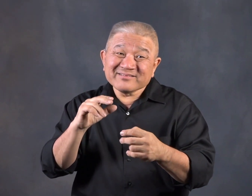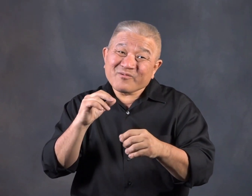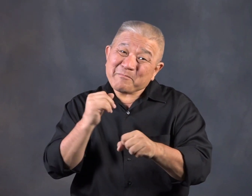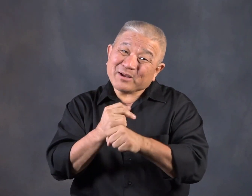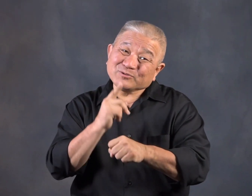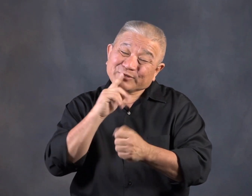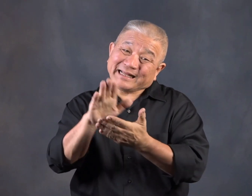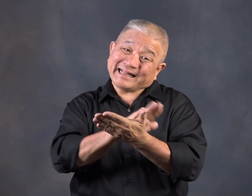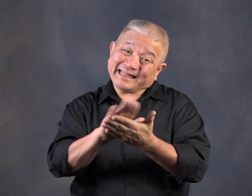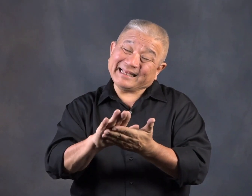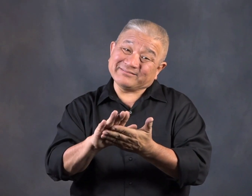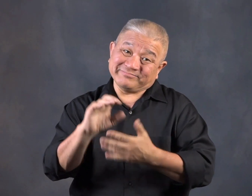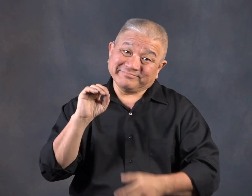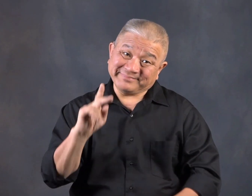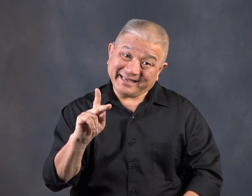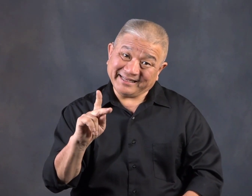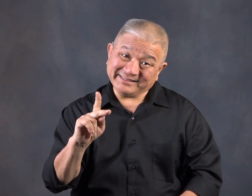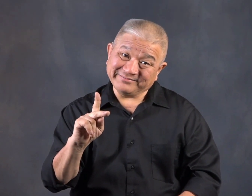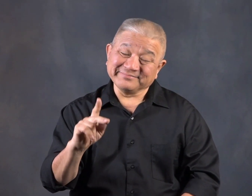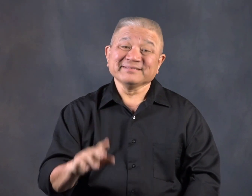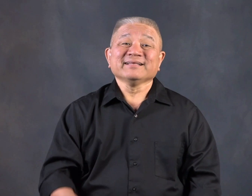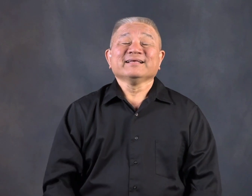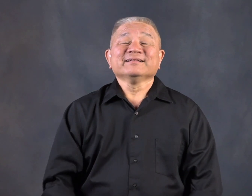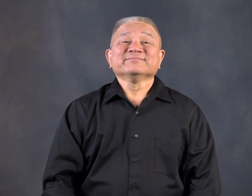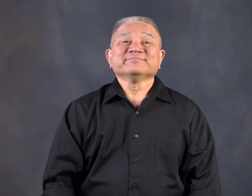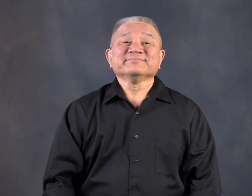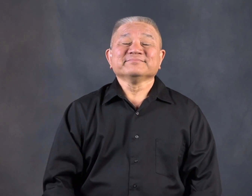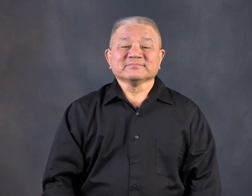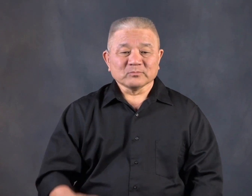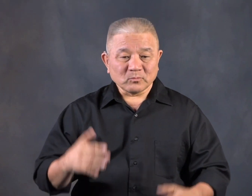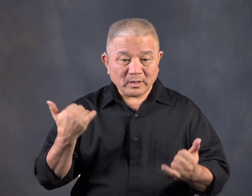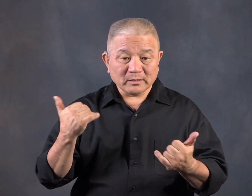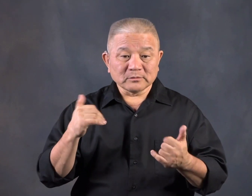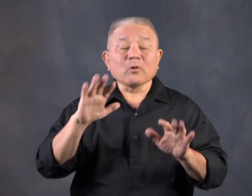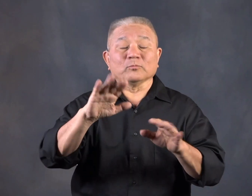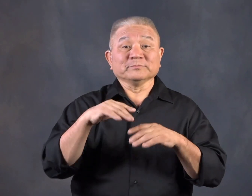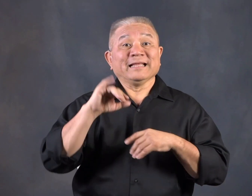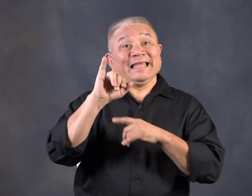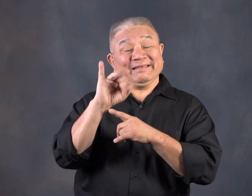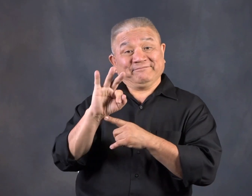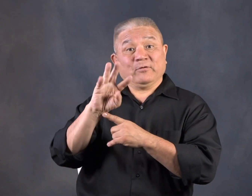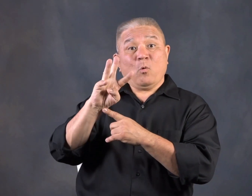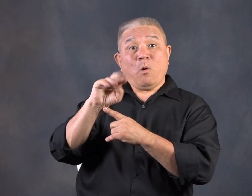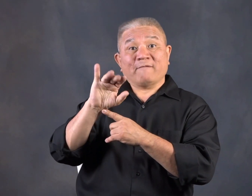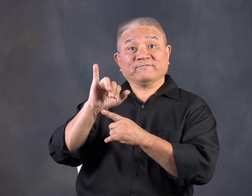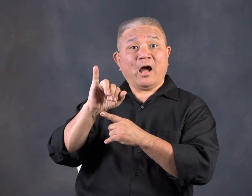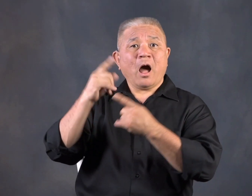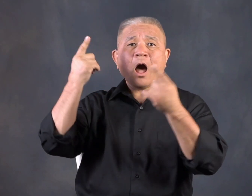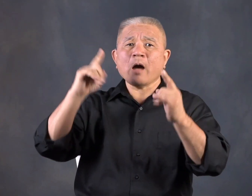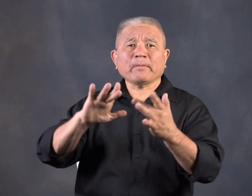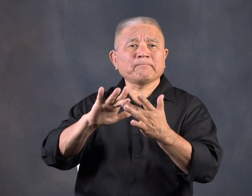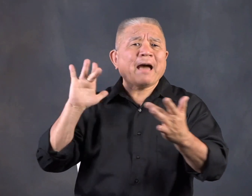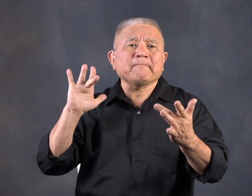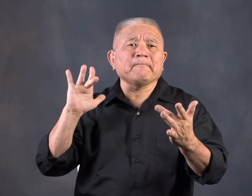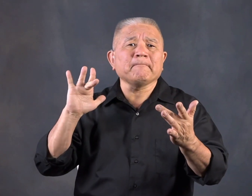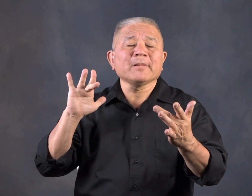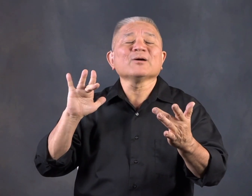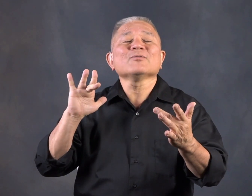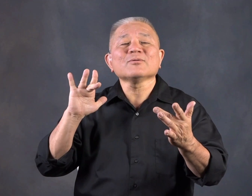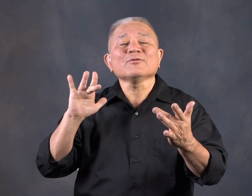make sure that there are fewer visual distractions because a sign language class is going to last for 2 hours and we want